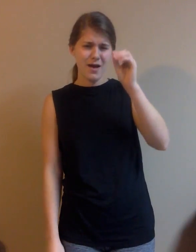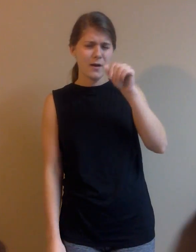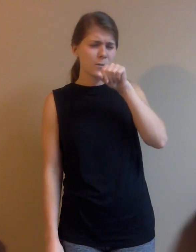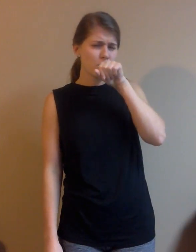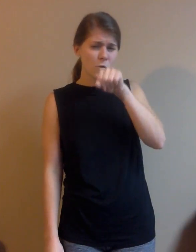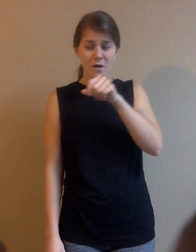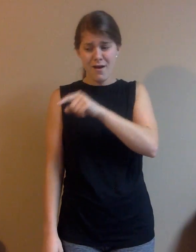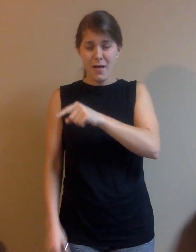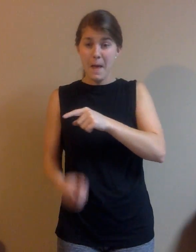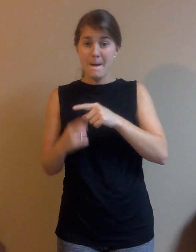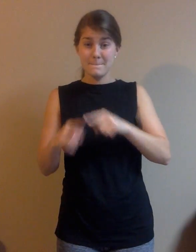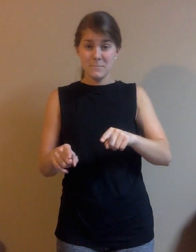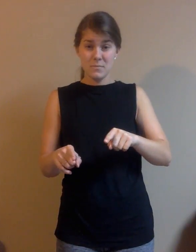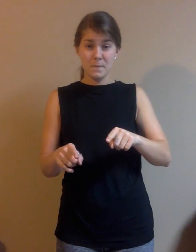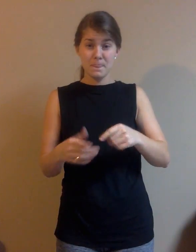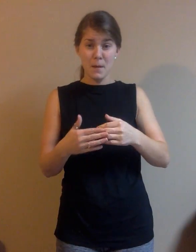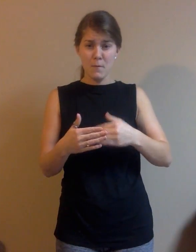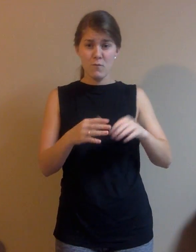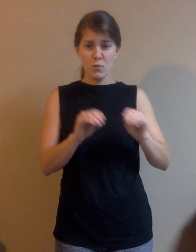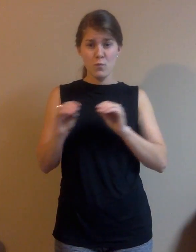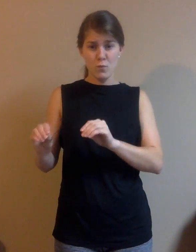his life, Sarah. He'd known her for a month.